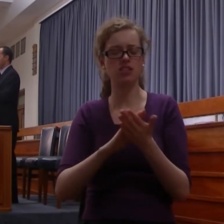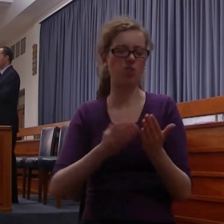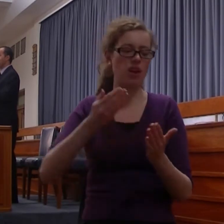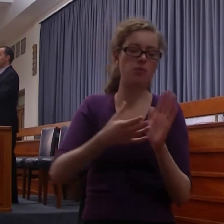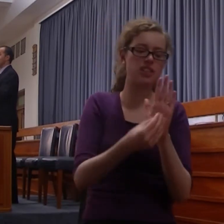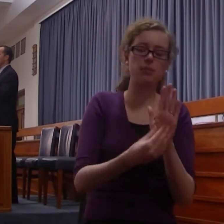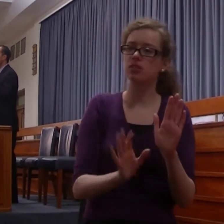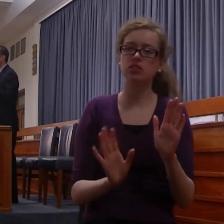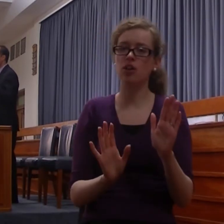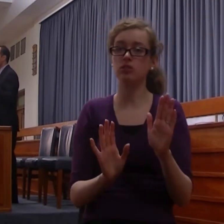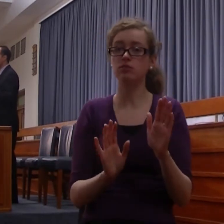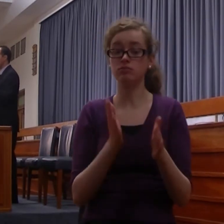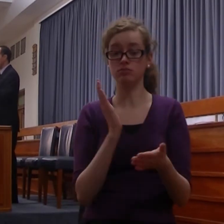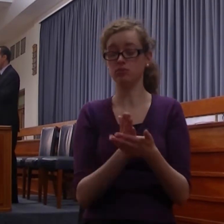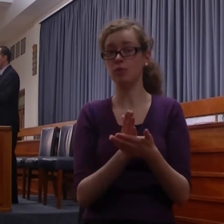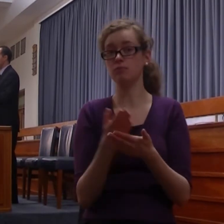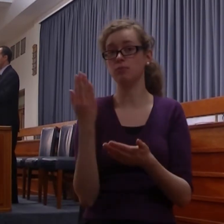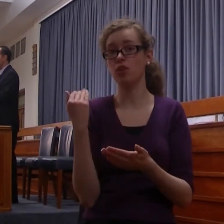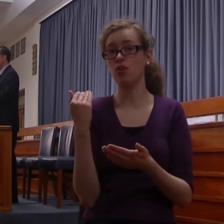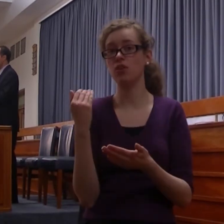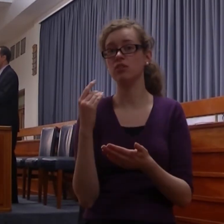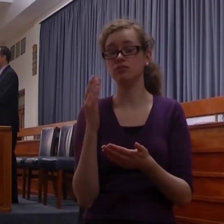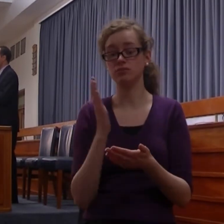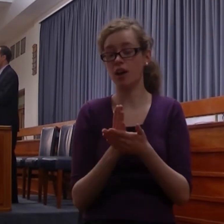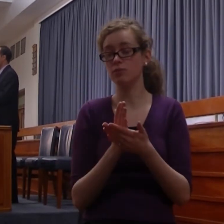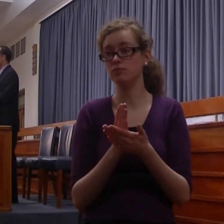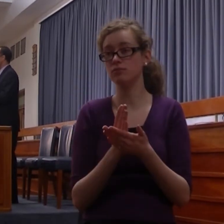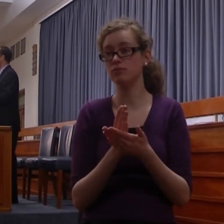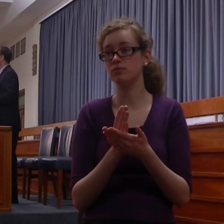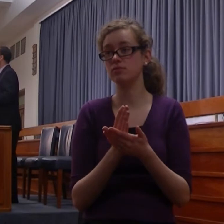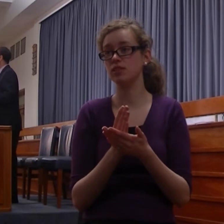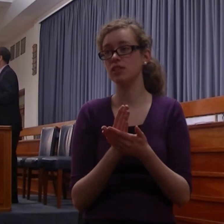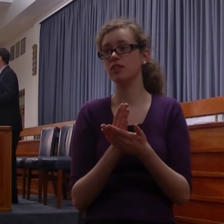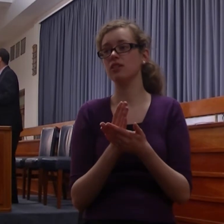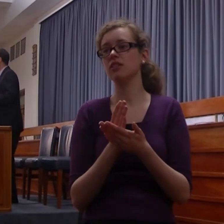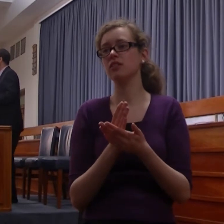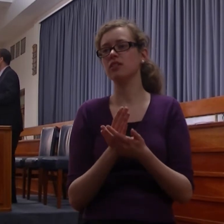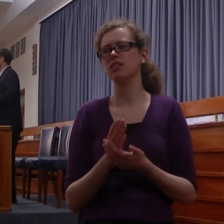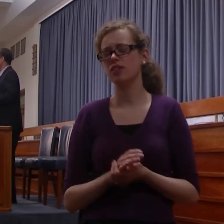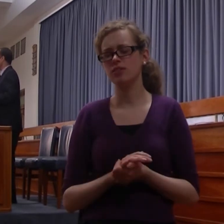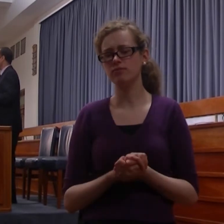which literally exist. So they are not mystical and